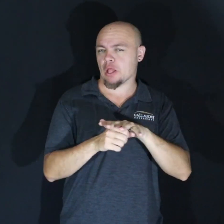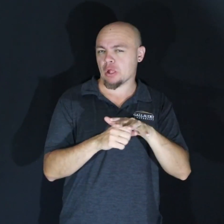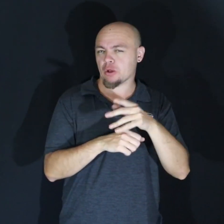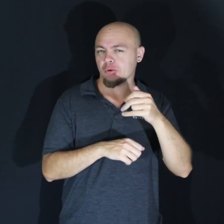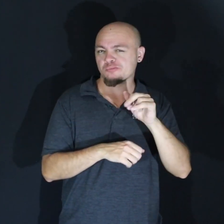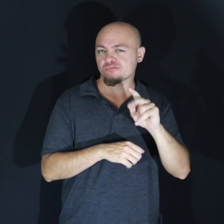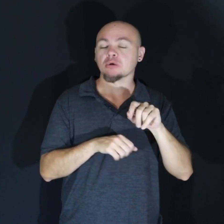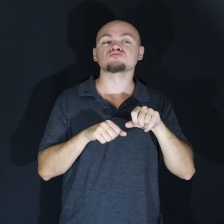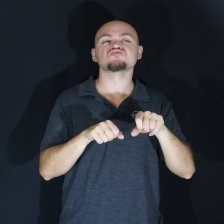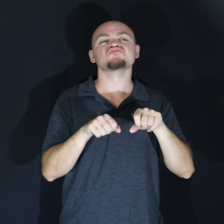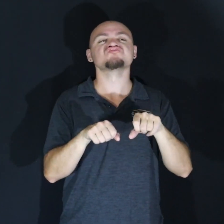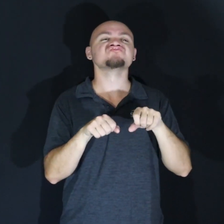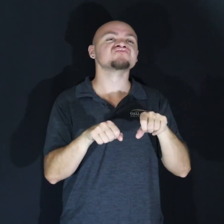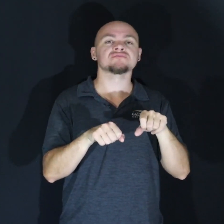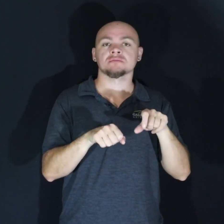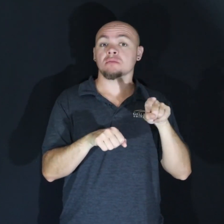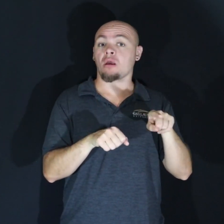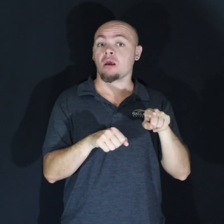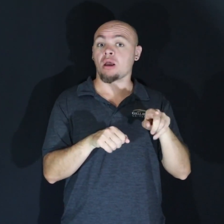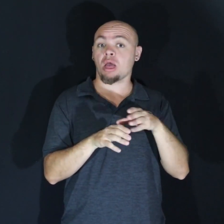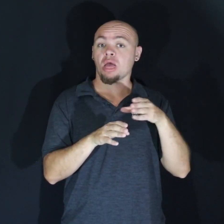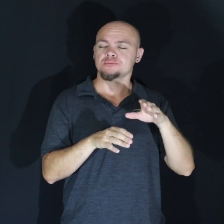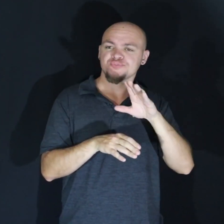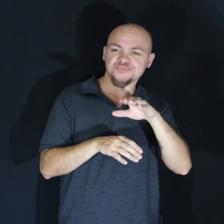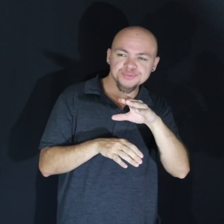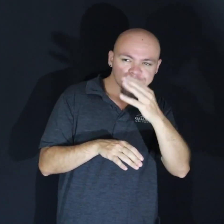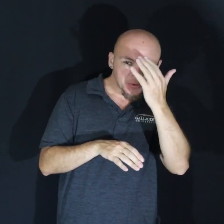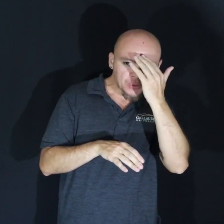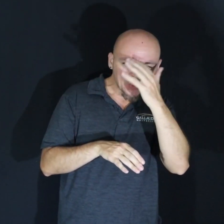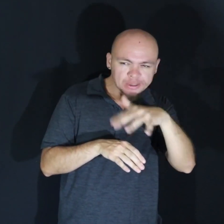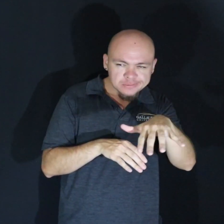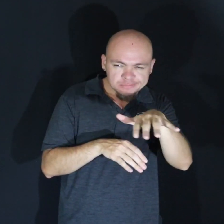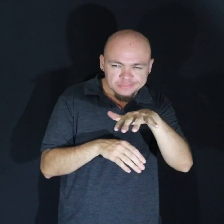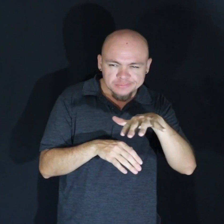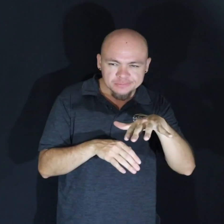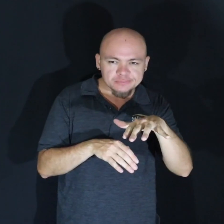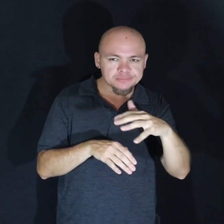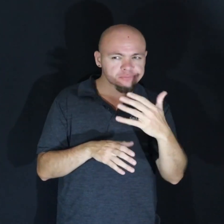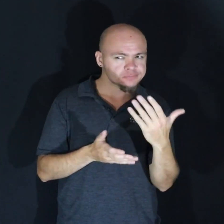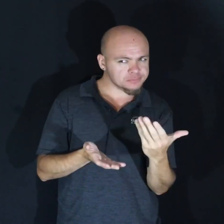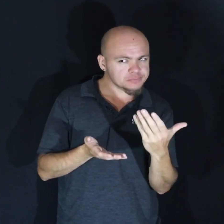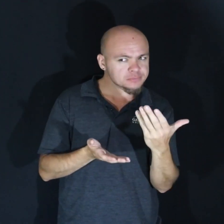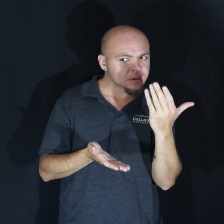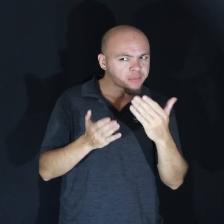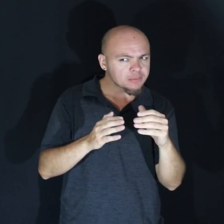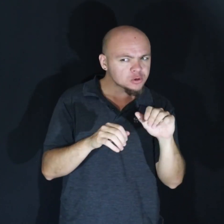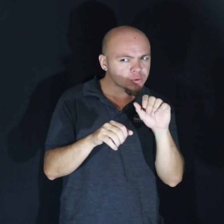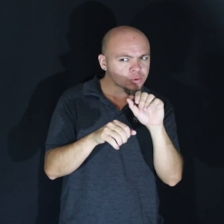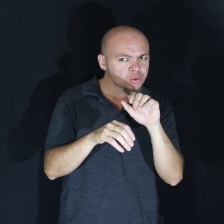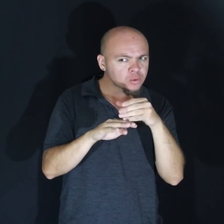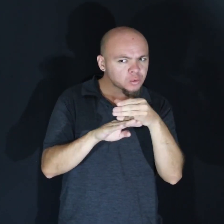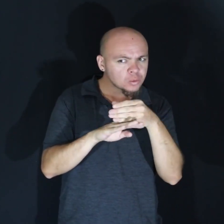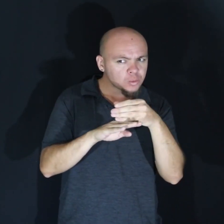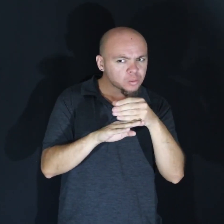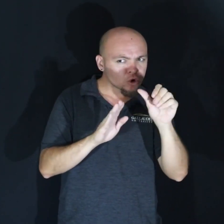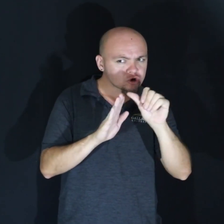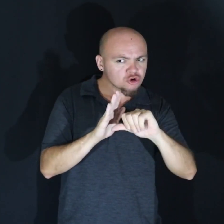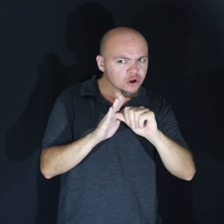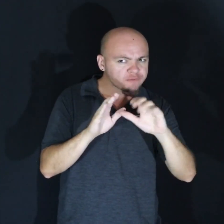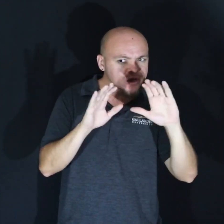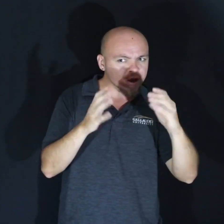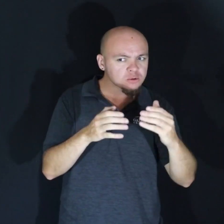fellow pram pusher had asked her, do you know anyone round here who might do woodcarving courses? And she